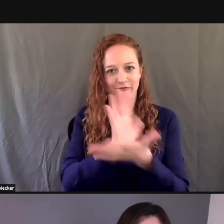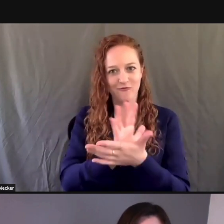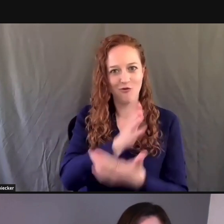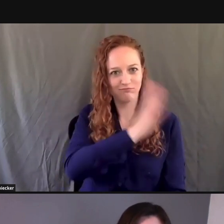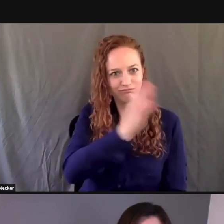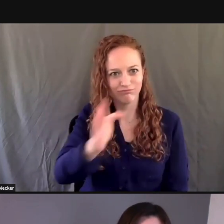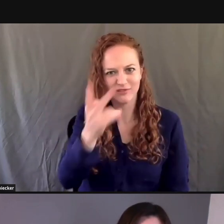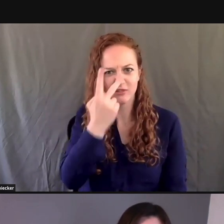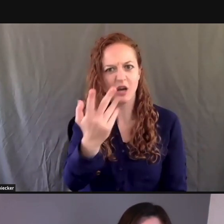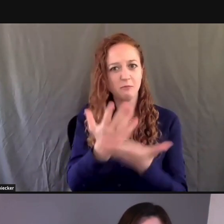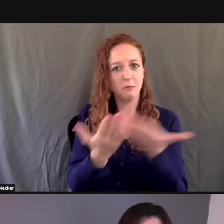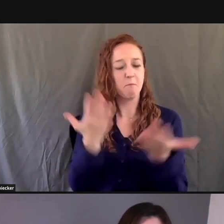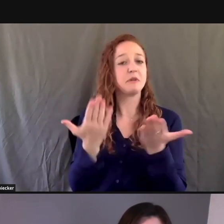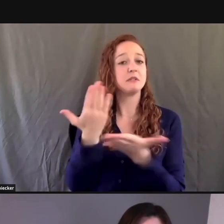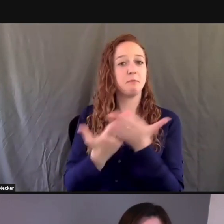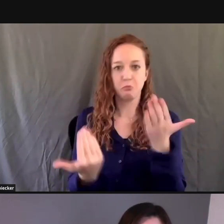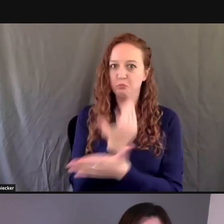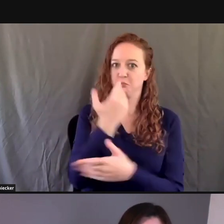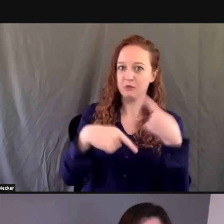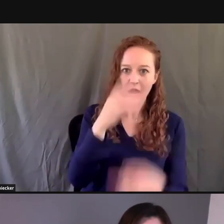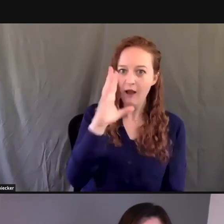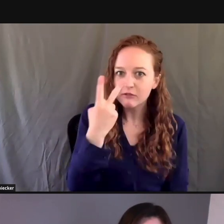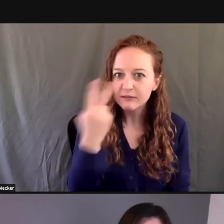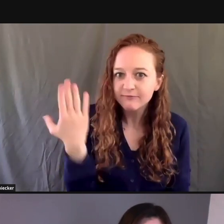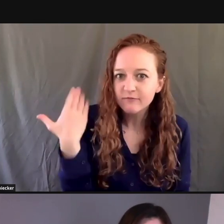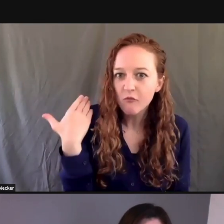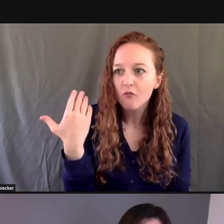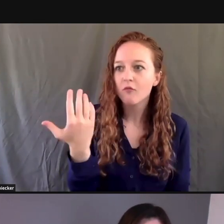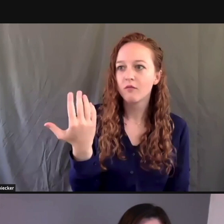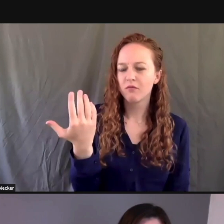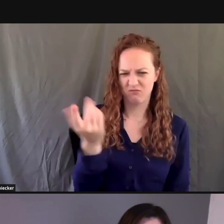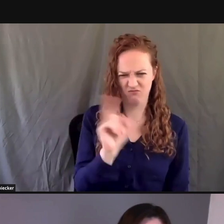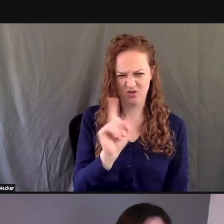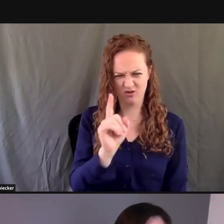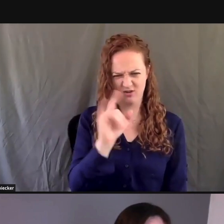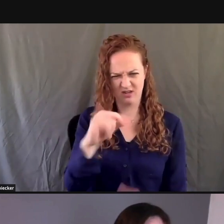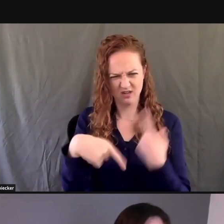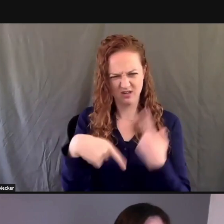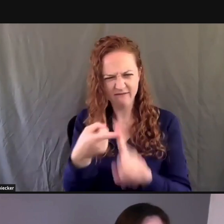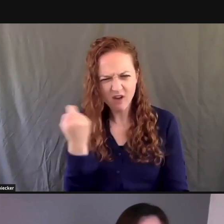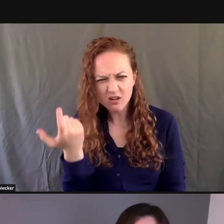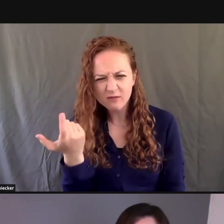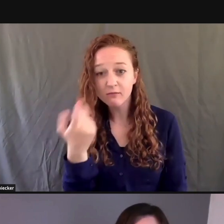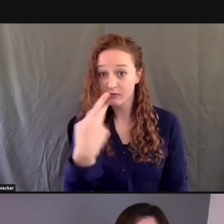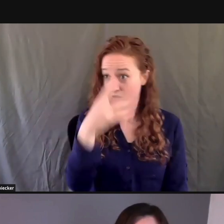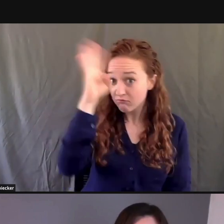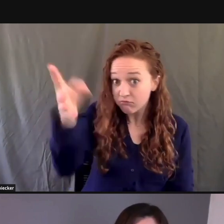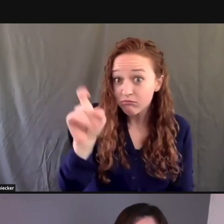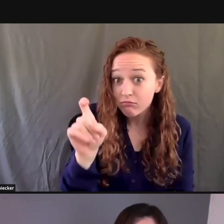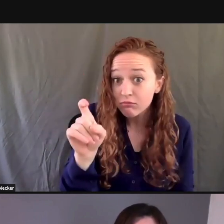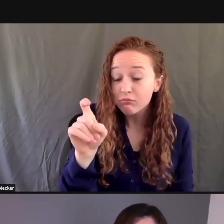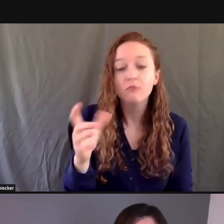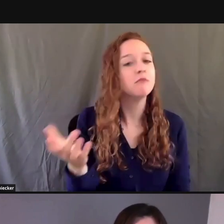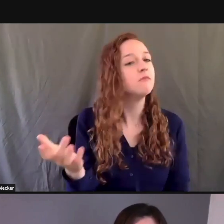one second, but the concept remains the same. I got a little bit confused with my slides.